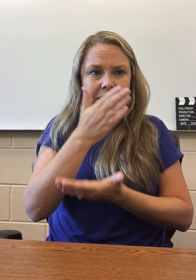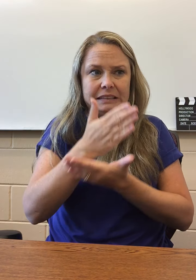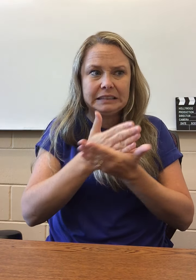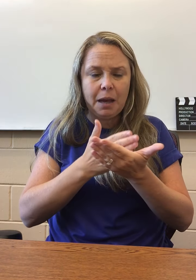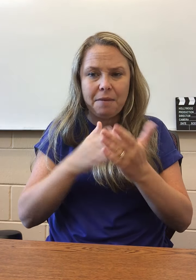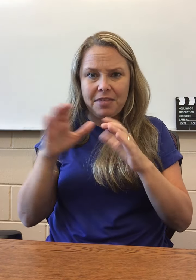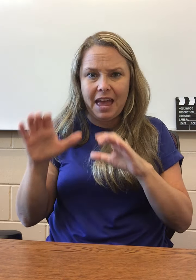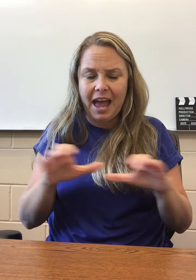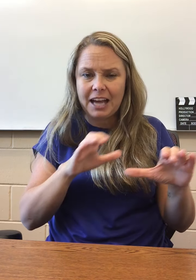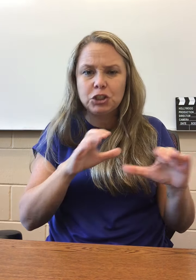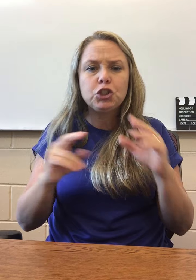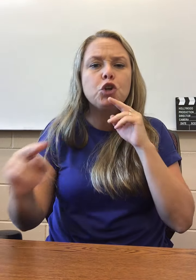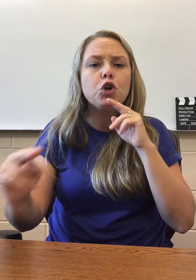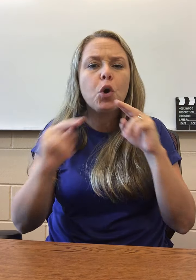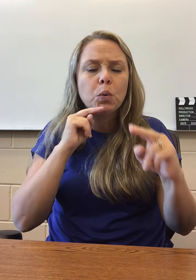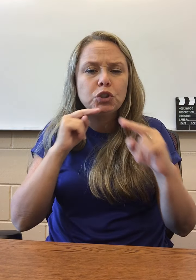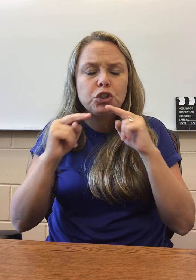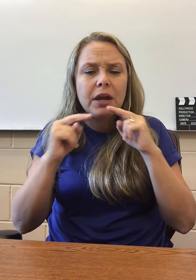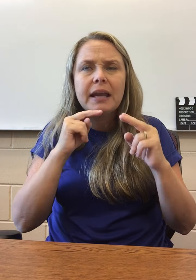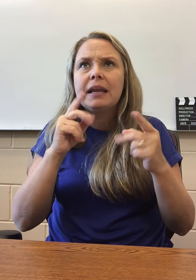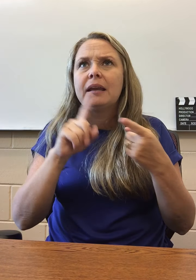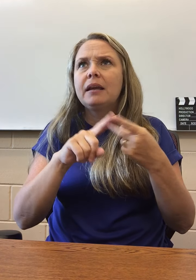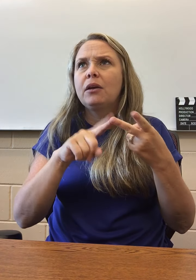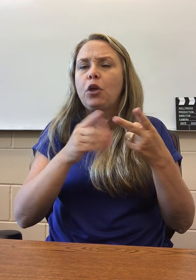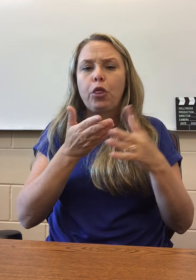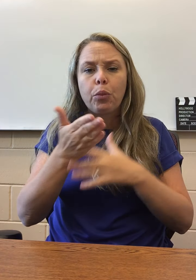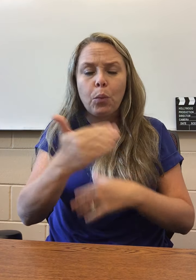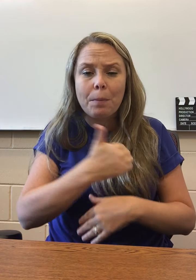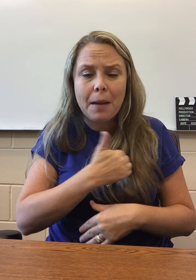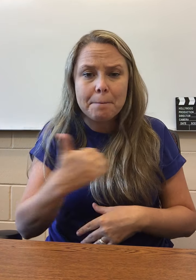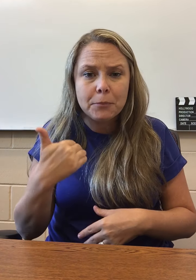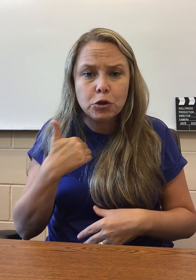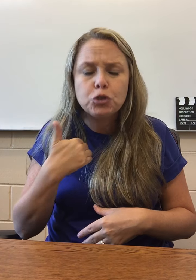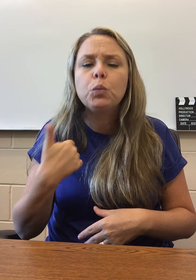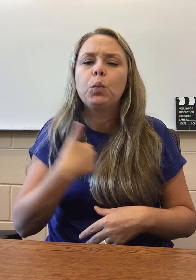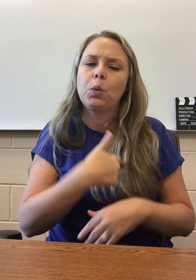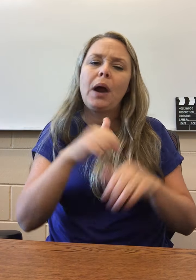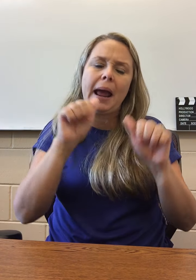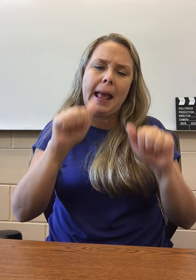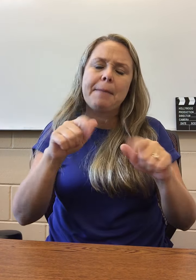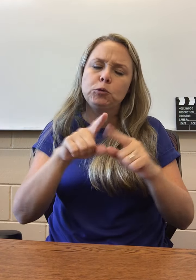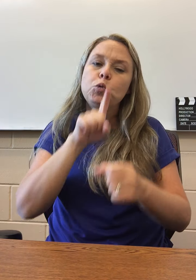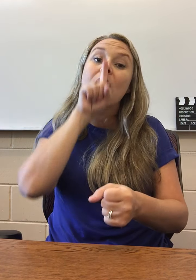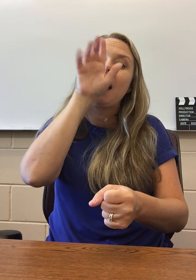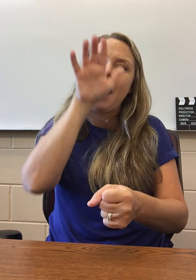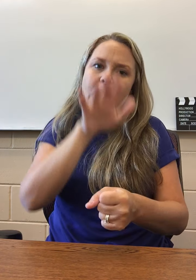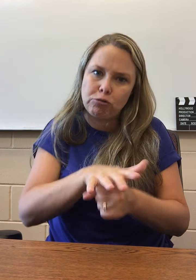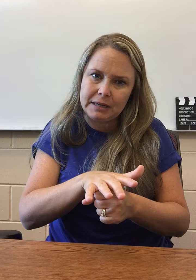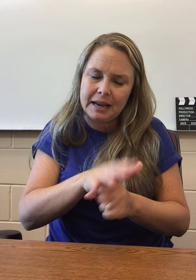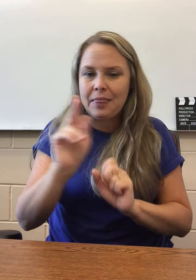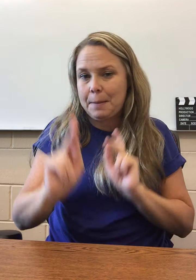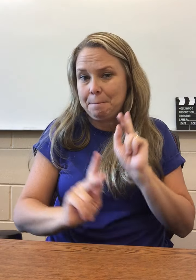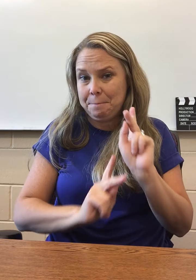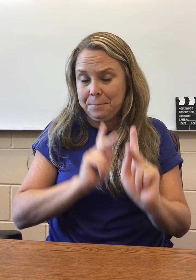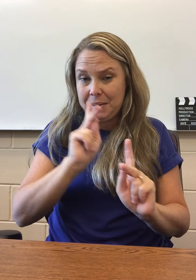the negotiating table and through our members we were able to guarantee the people above the 44